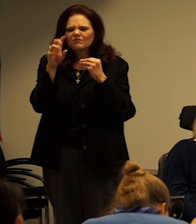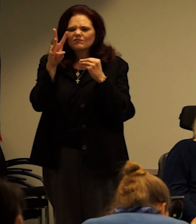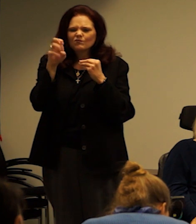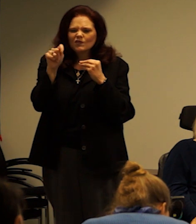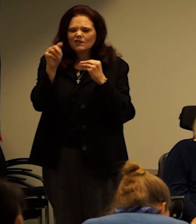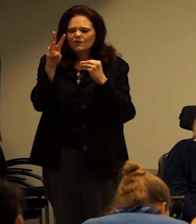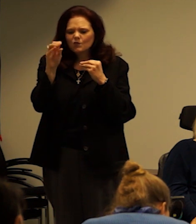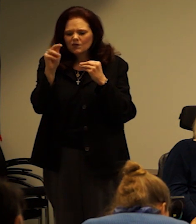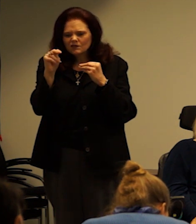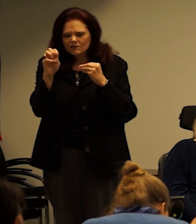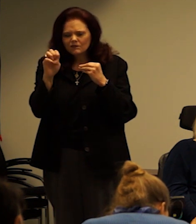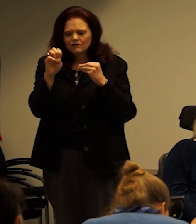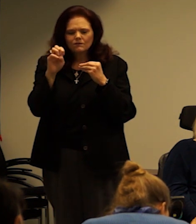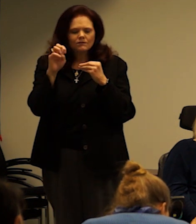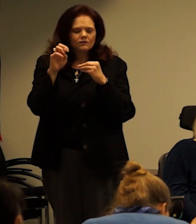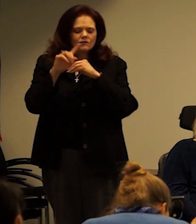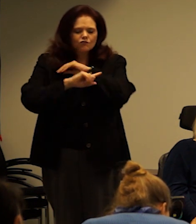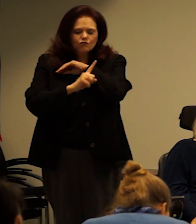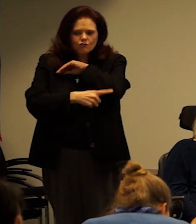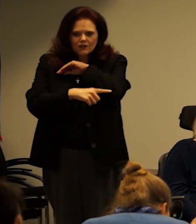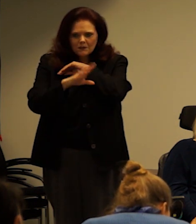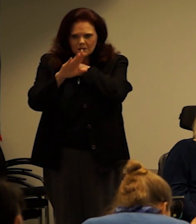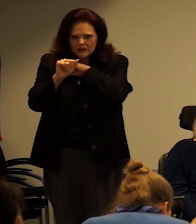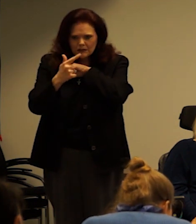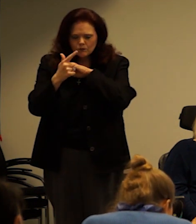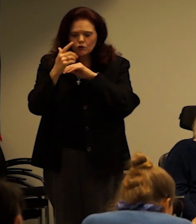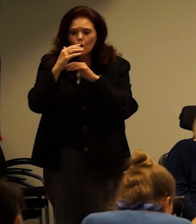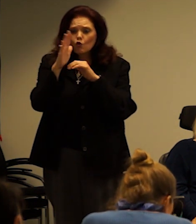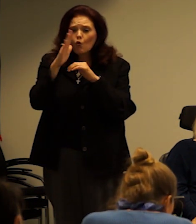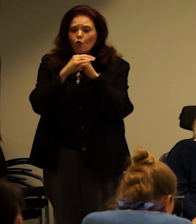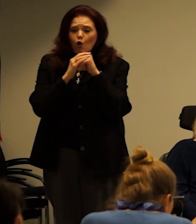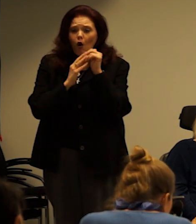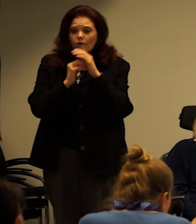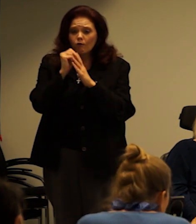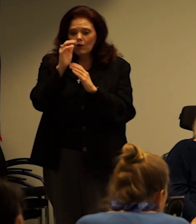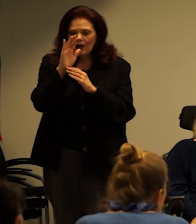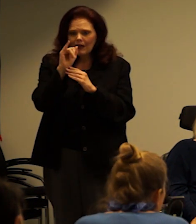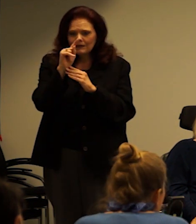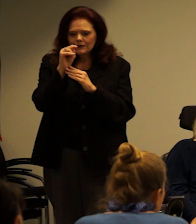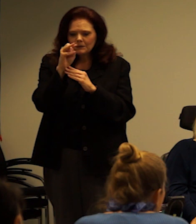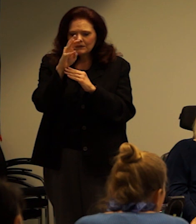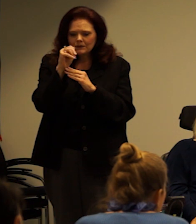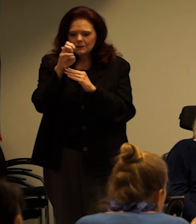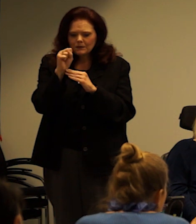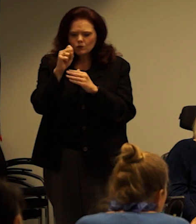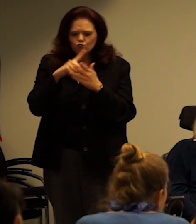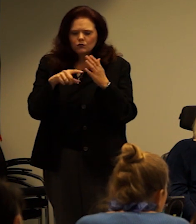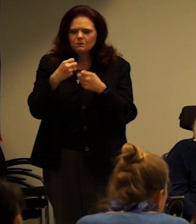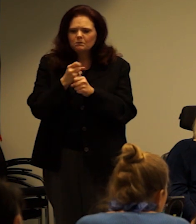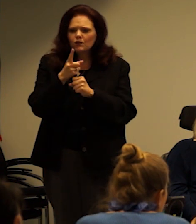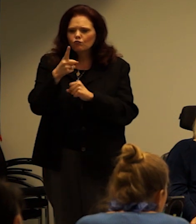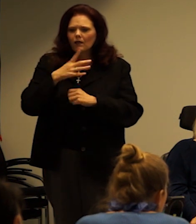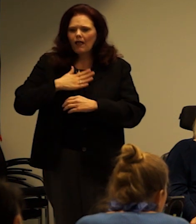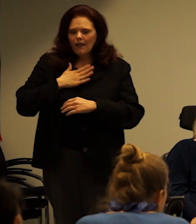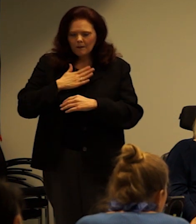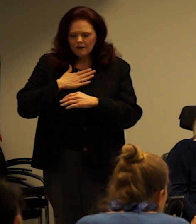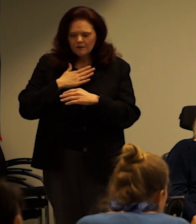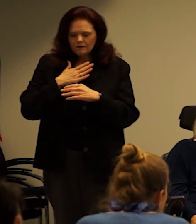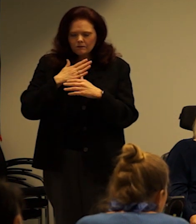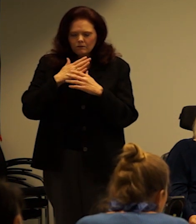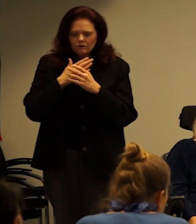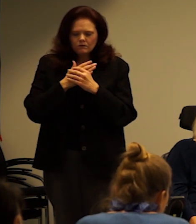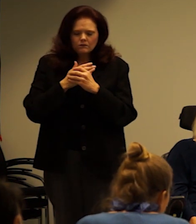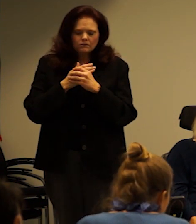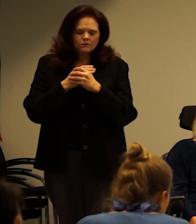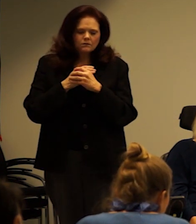Maps and comfort items. Okay, personalize this kit to meet your needs or the needs of your consumers that you're